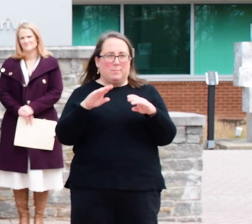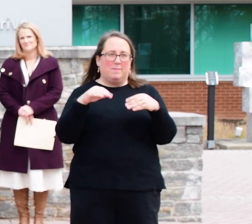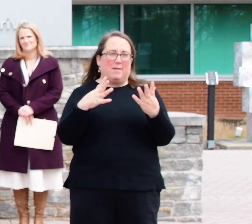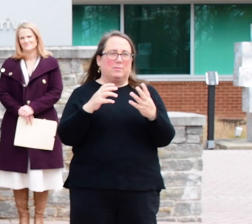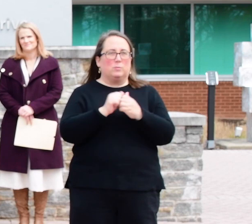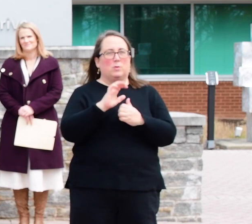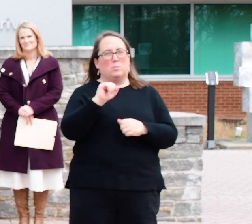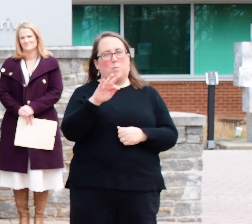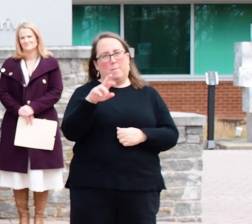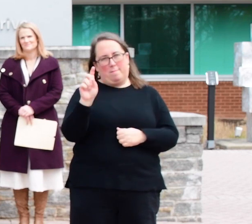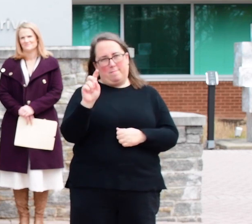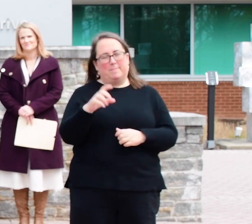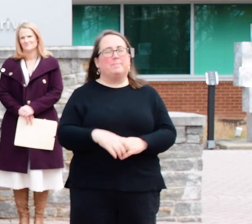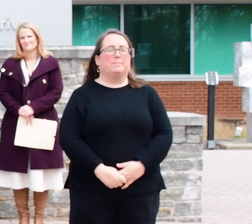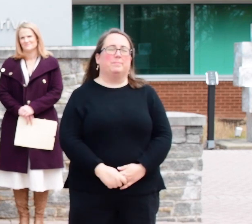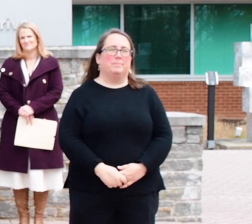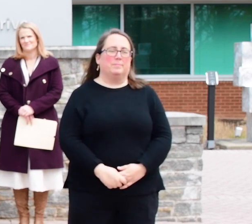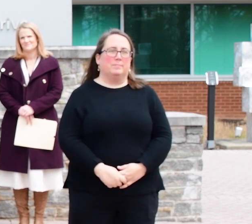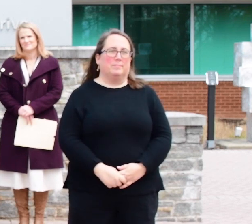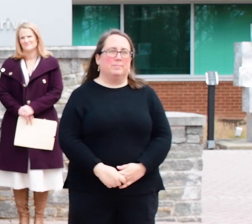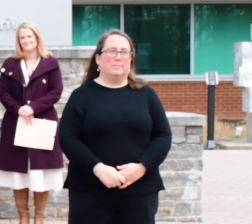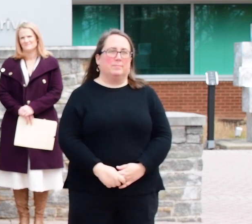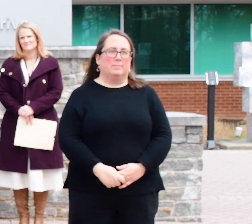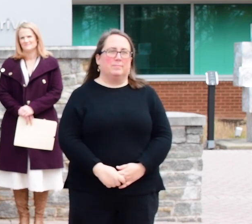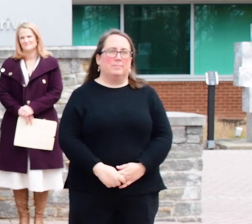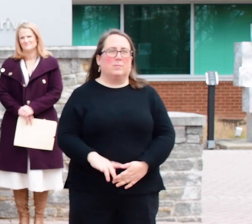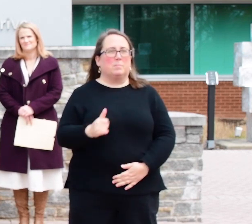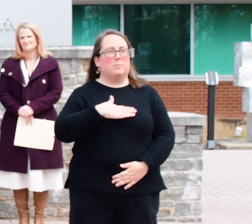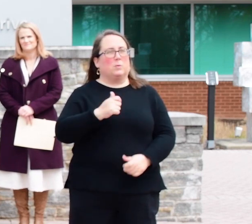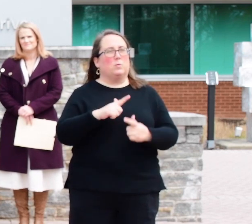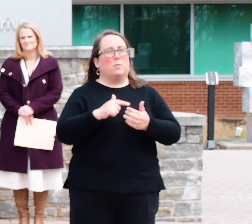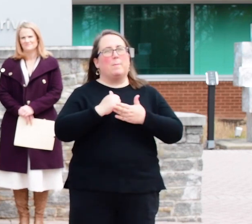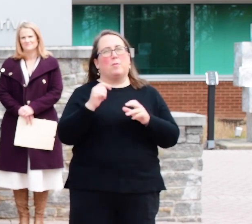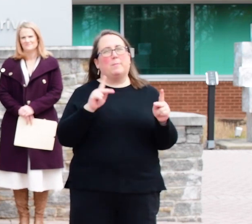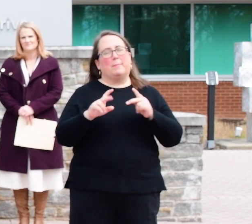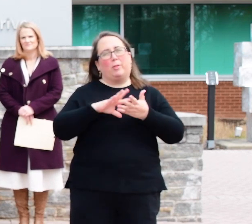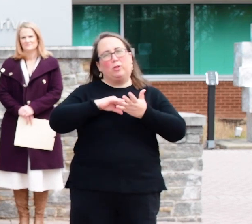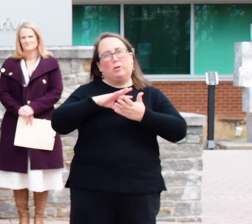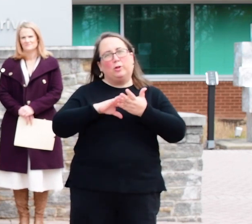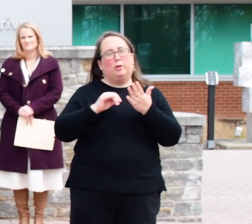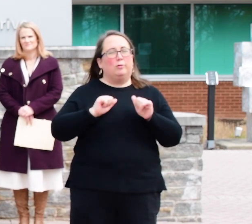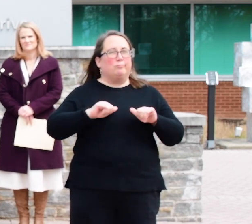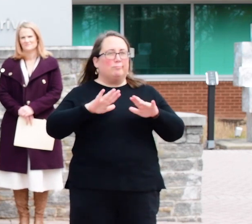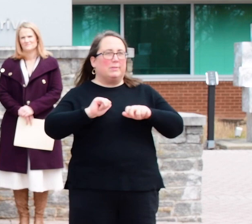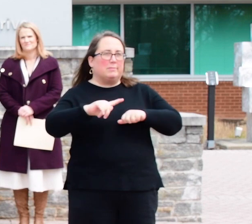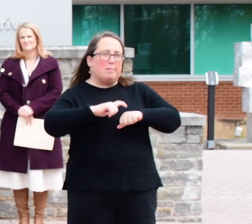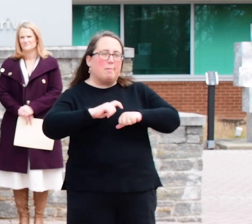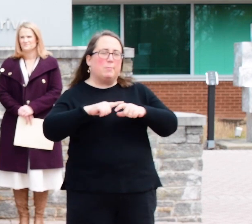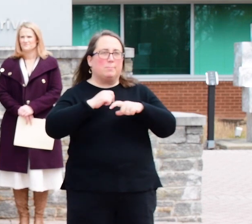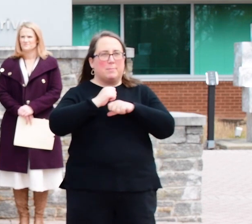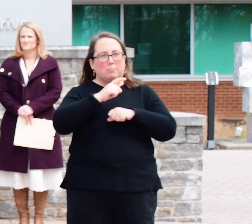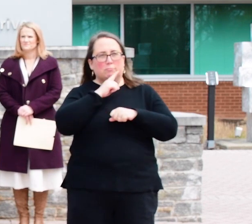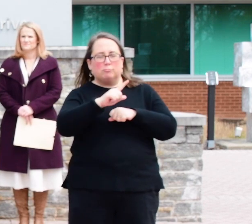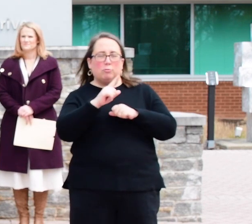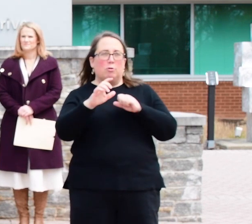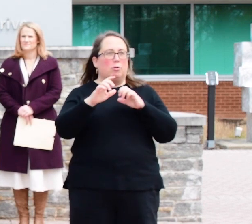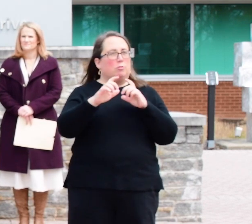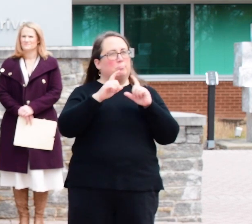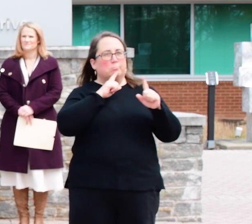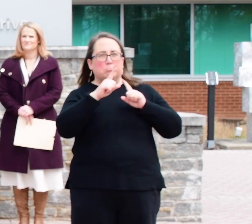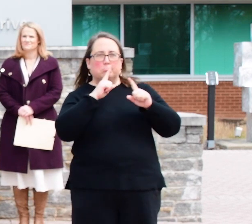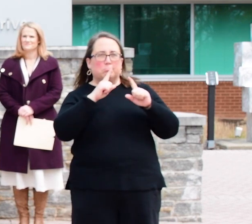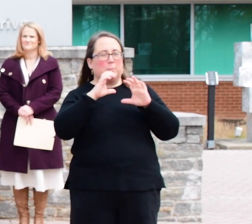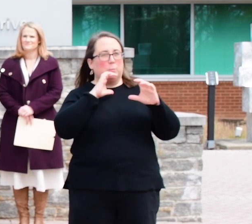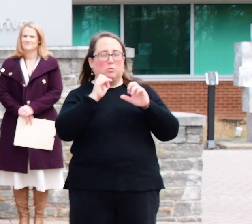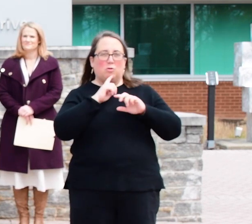through co-ed. He is always willing to help others learn and sacrifice his time to make sure radio communications